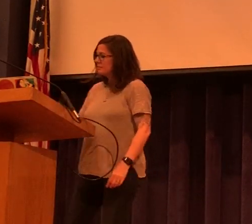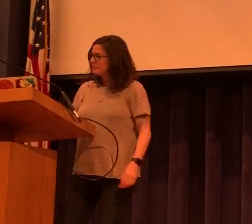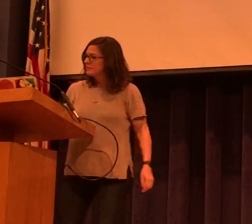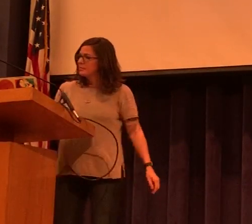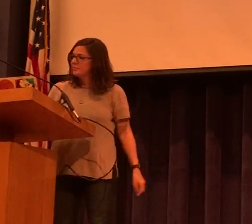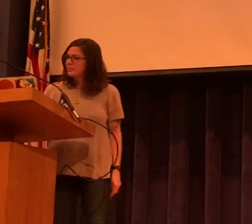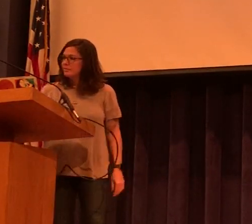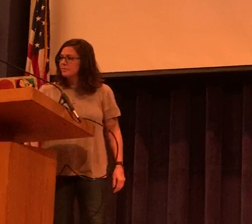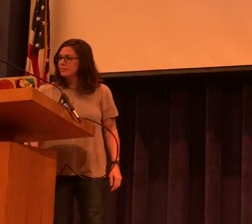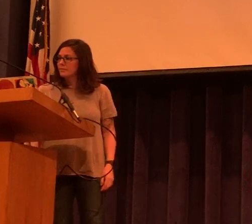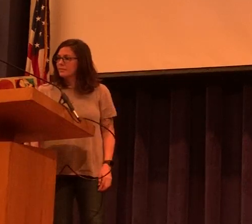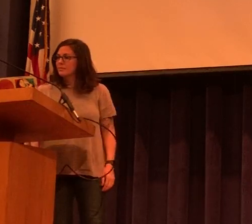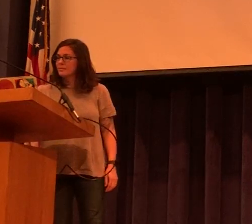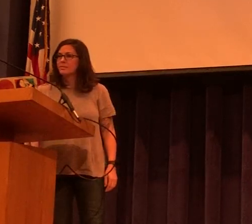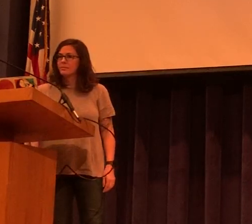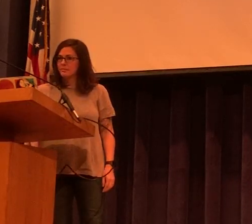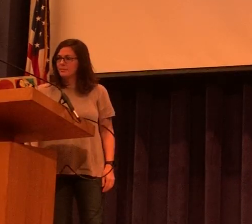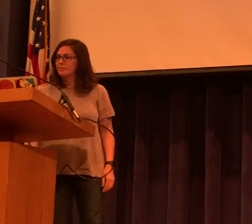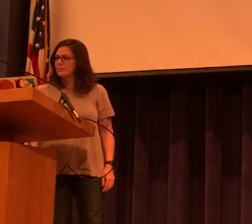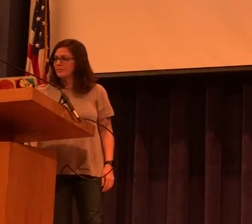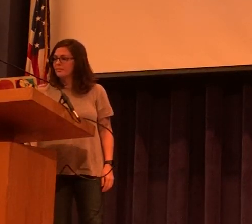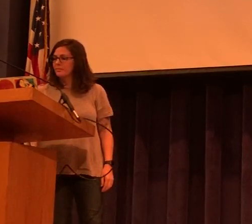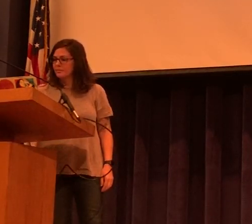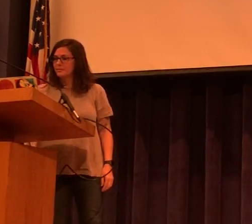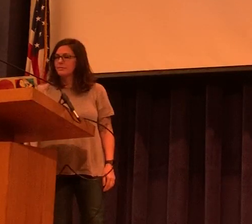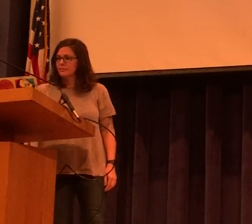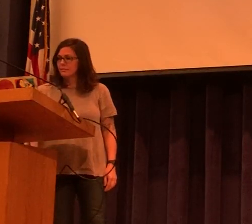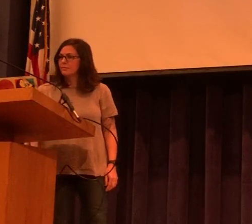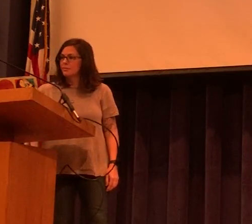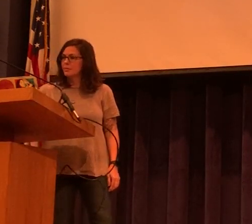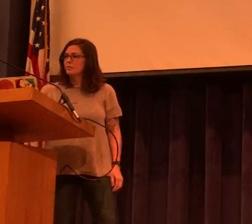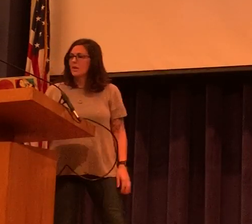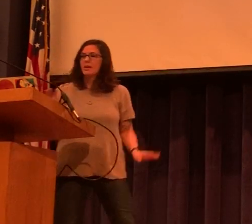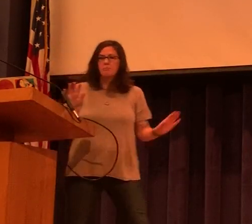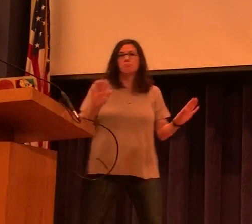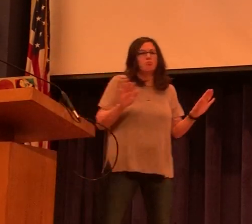you to Nick and for anyone else that had a hand in that decision.